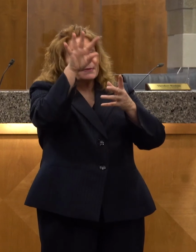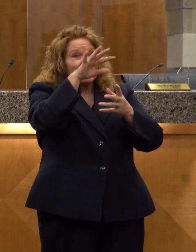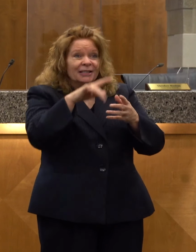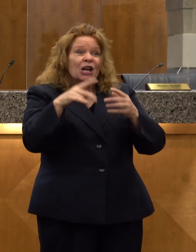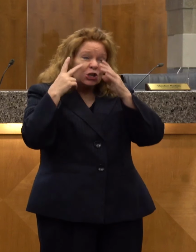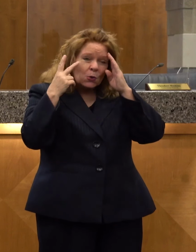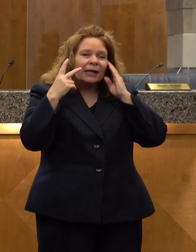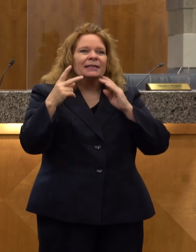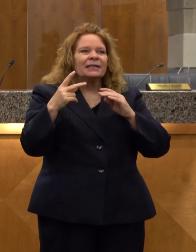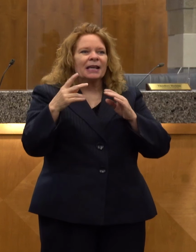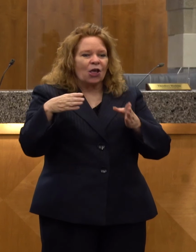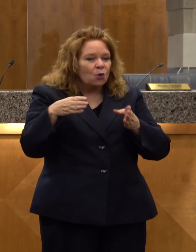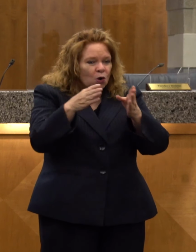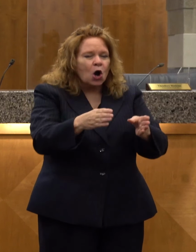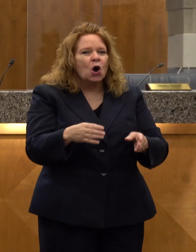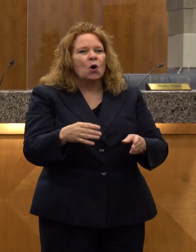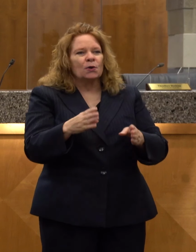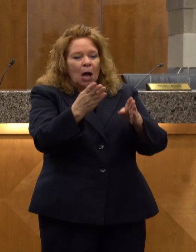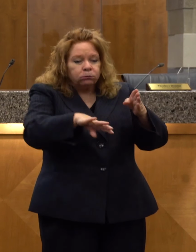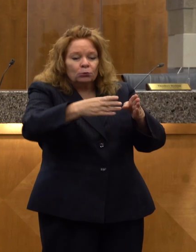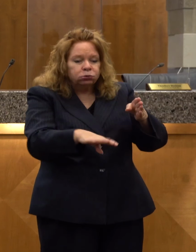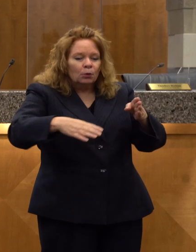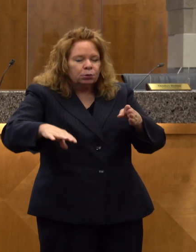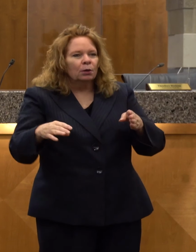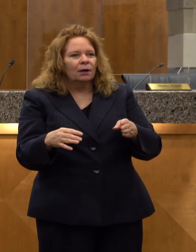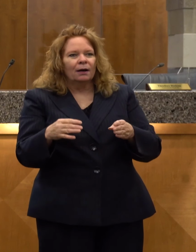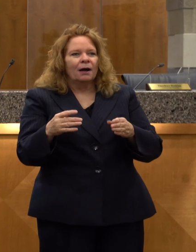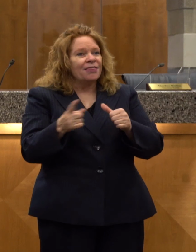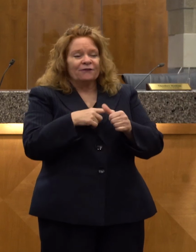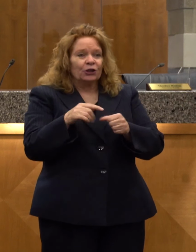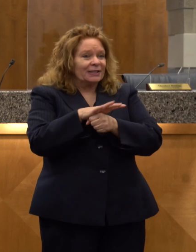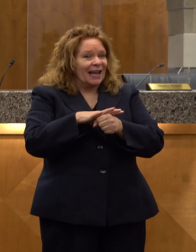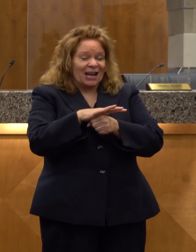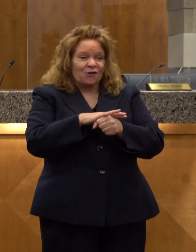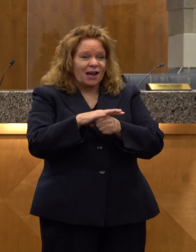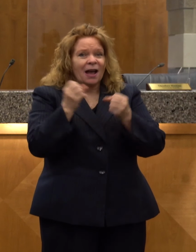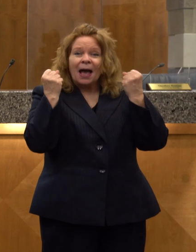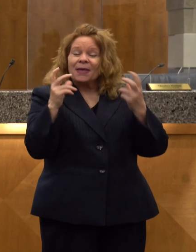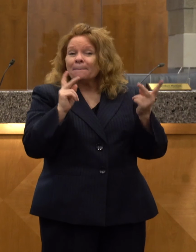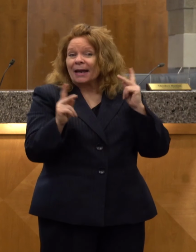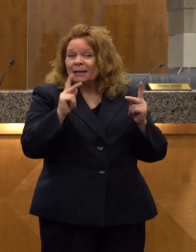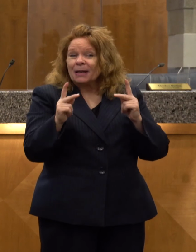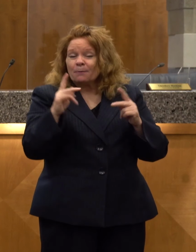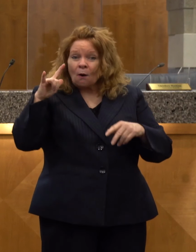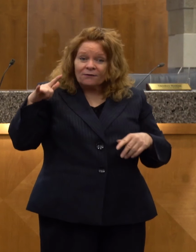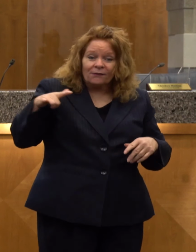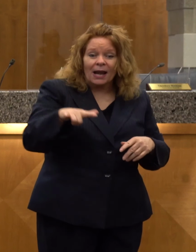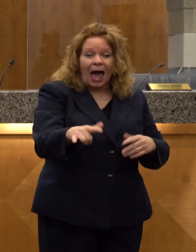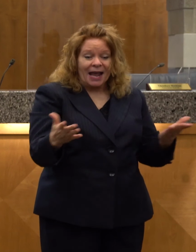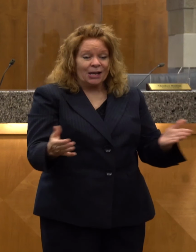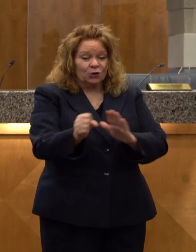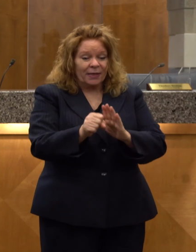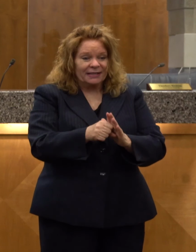can see the rickety roads and the dips and dents in the roads from space. The first area that a lot of individuals who are flying into our